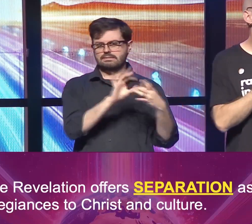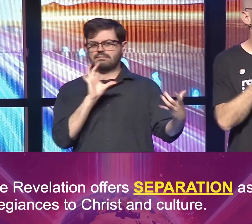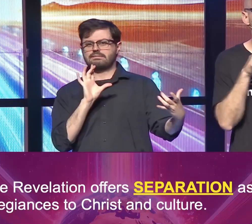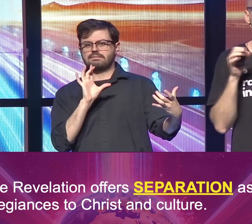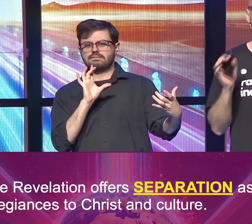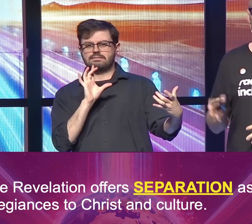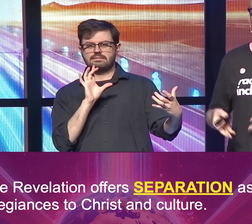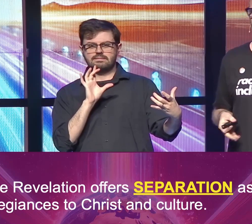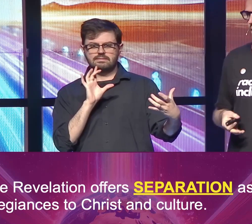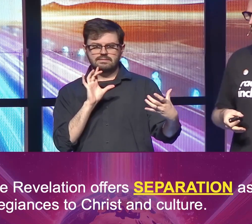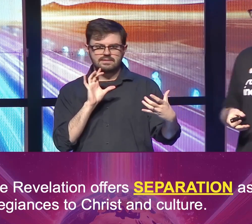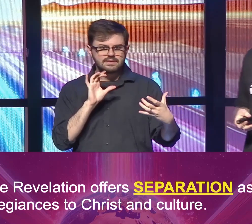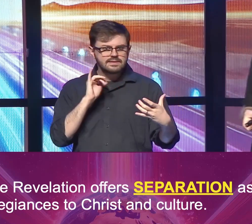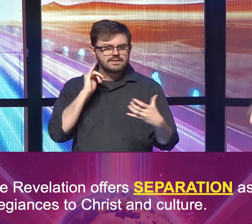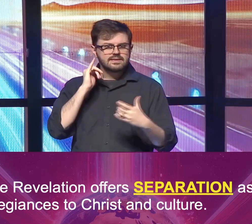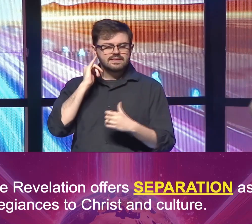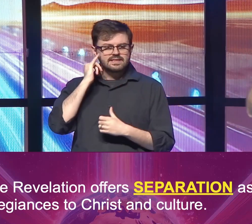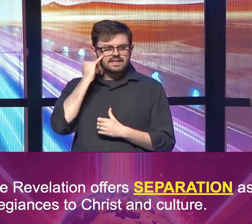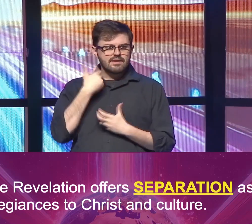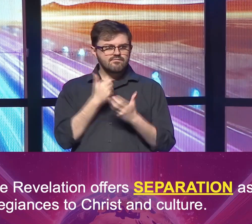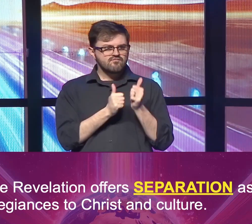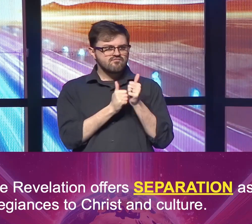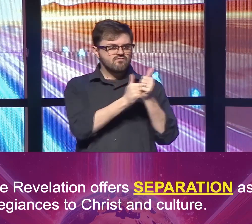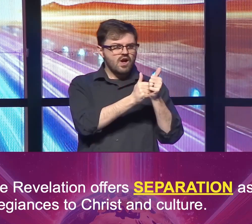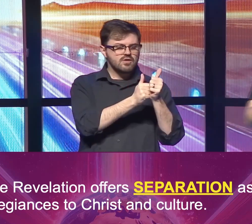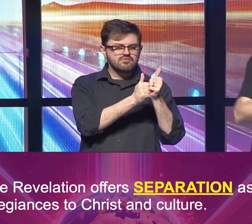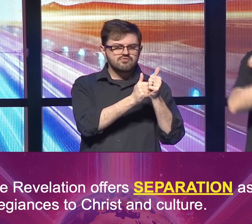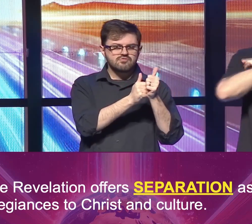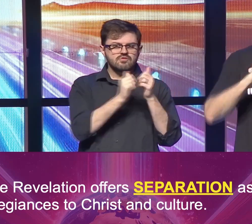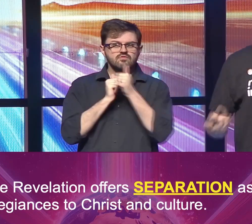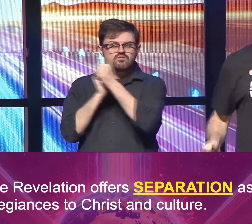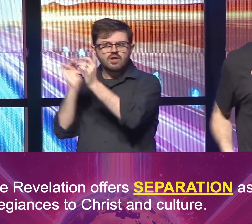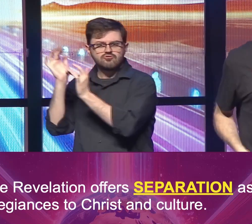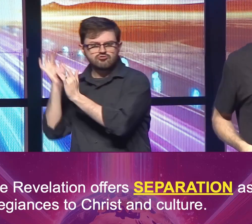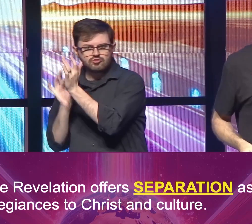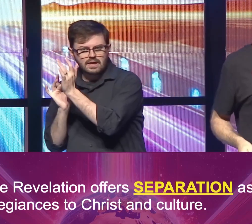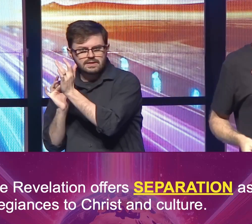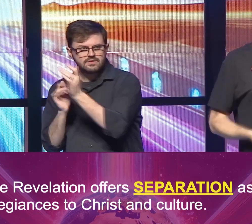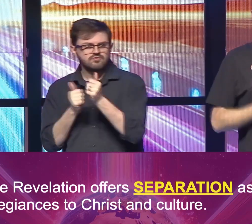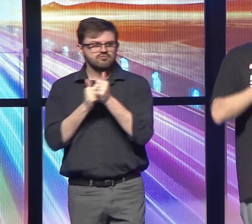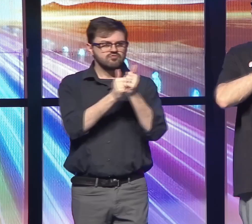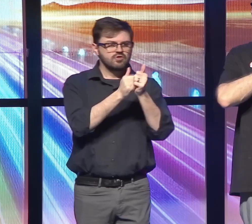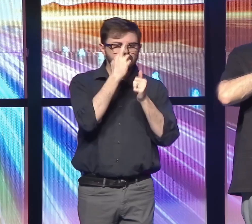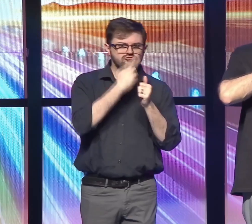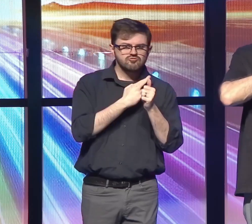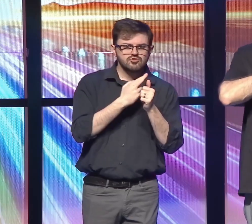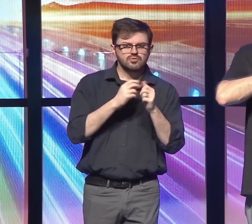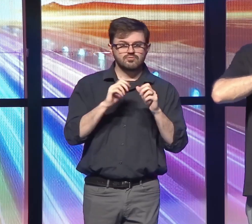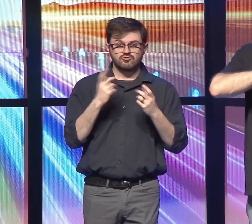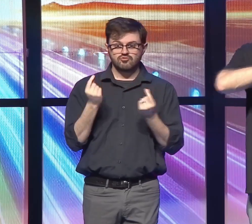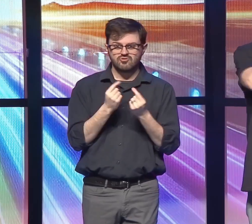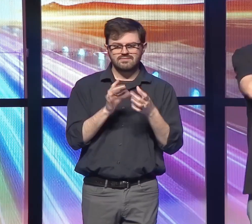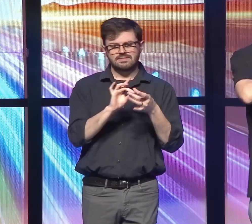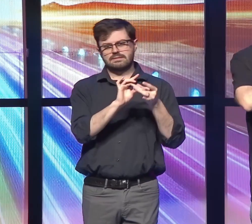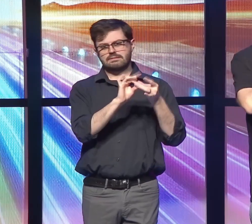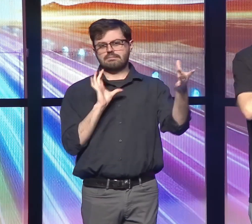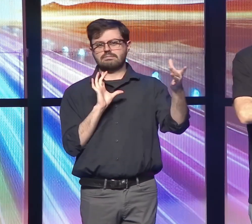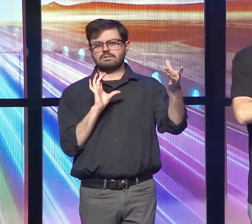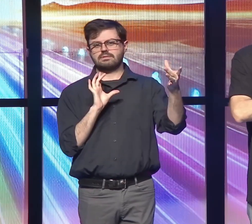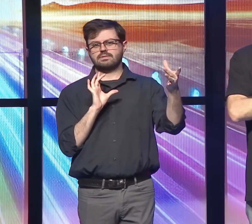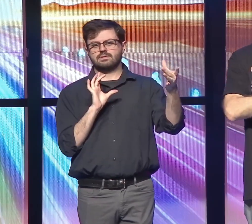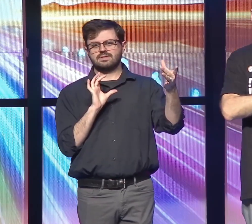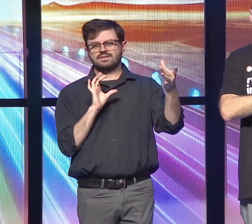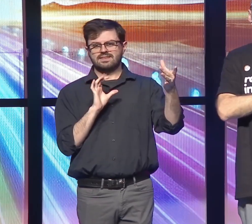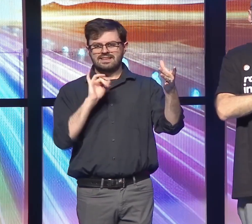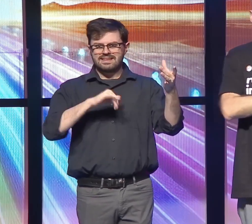to Christ and culture. So the Revelation says you got to separate yourself. This is the idea that you reject the